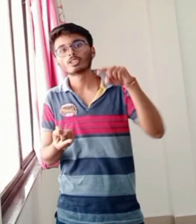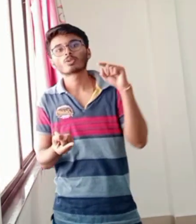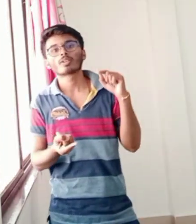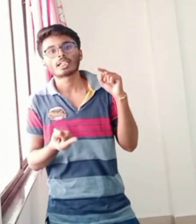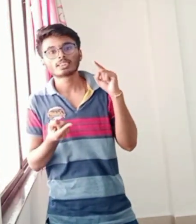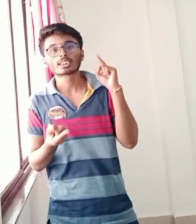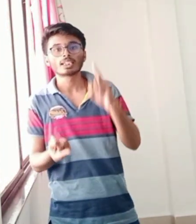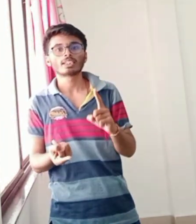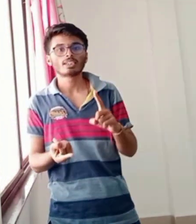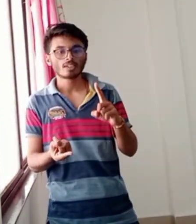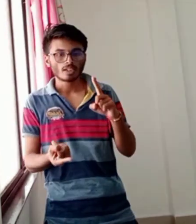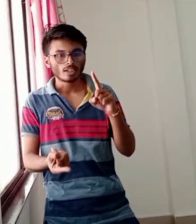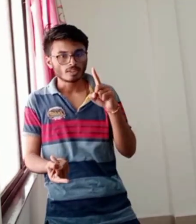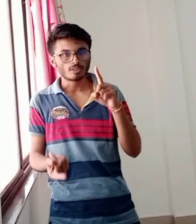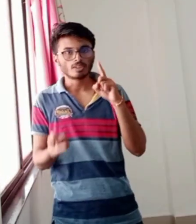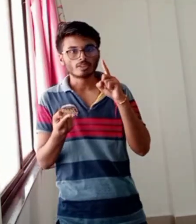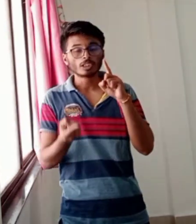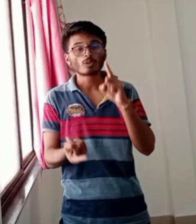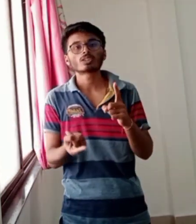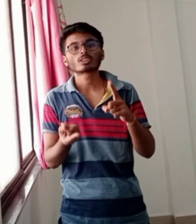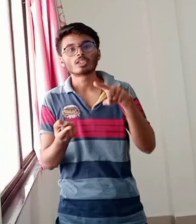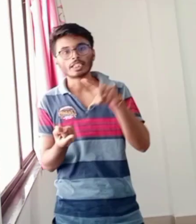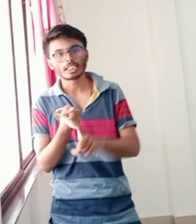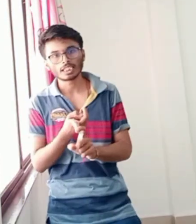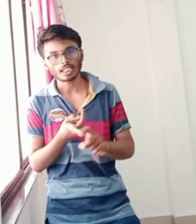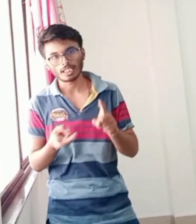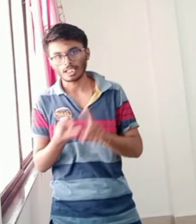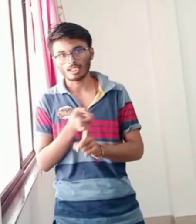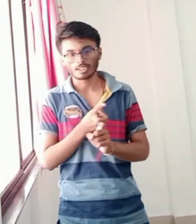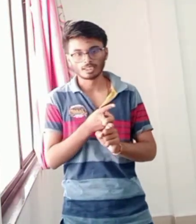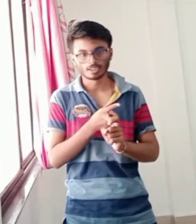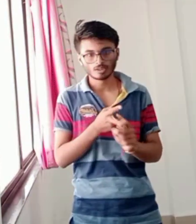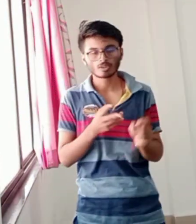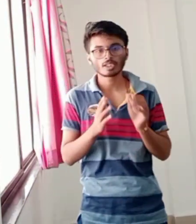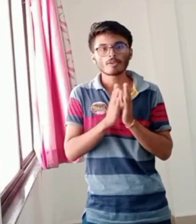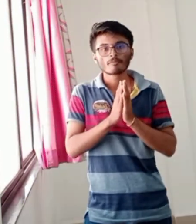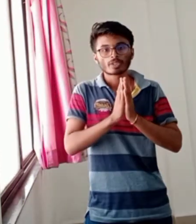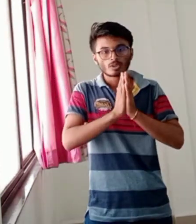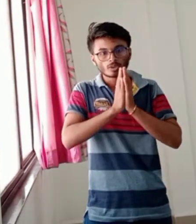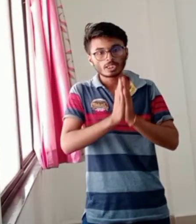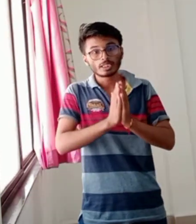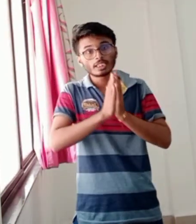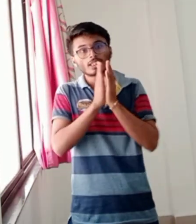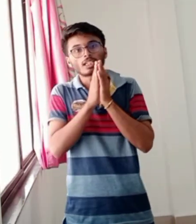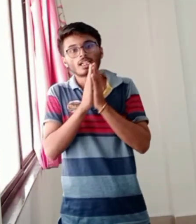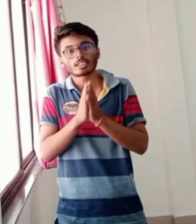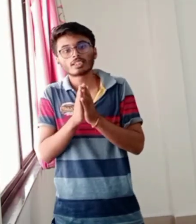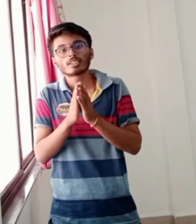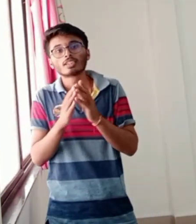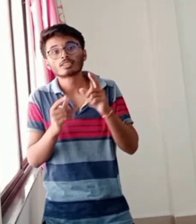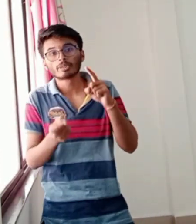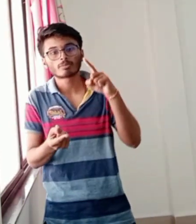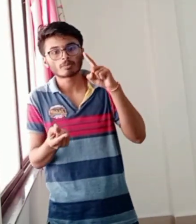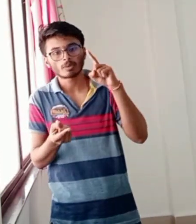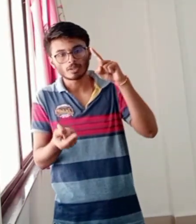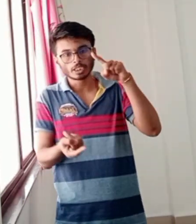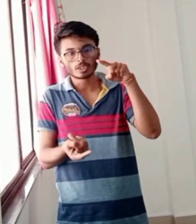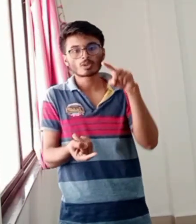nucleic acid involves DNA and RNA. Okay, DNA and RNA is made up of